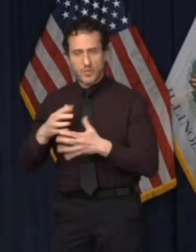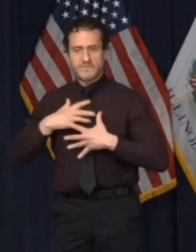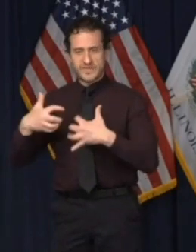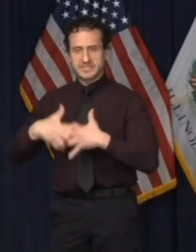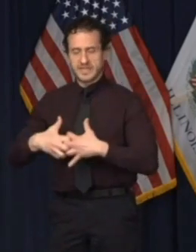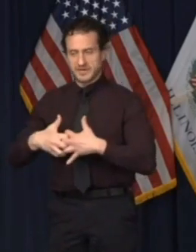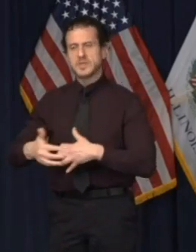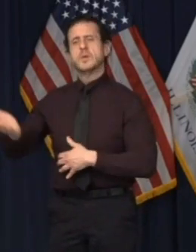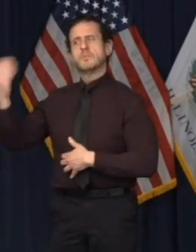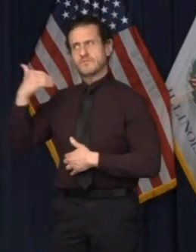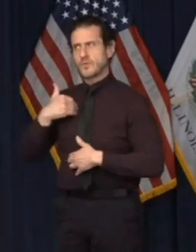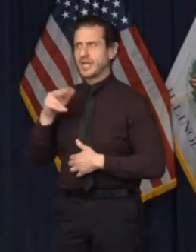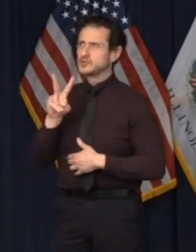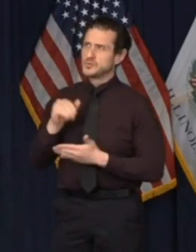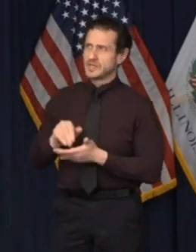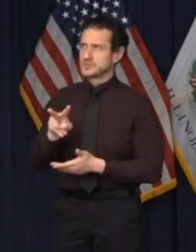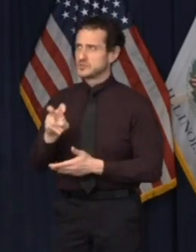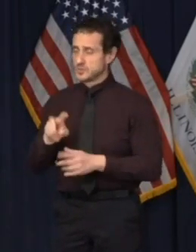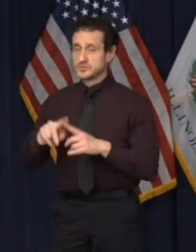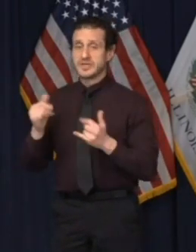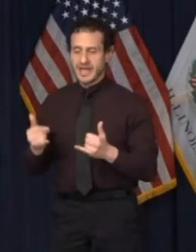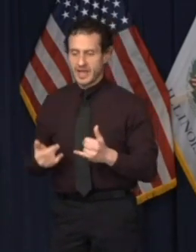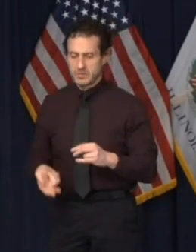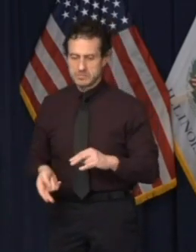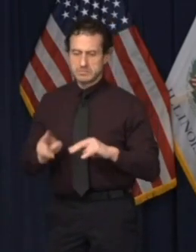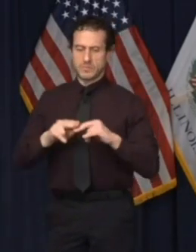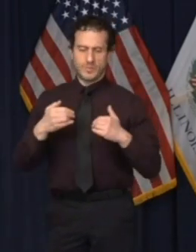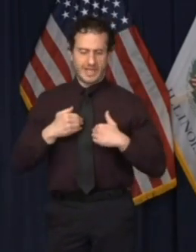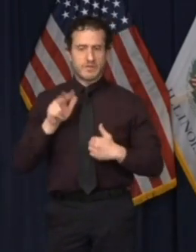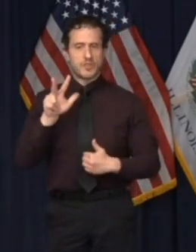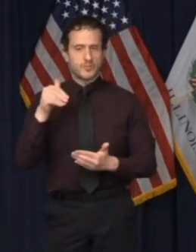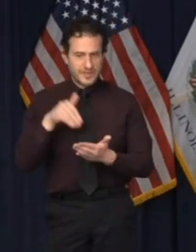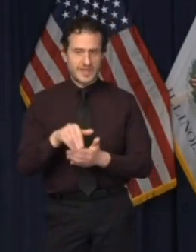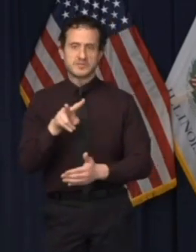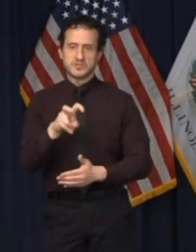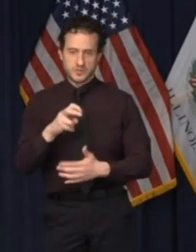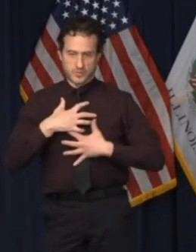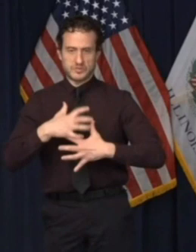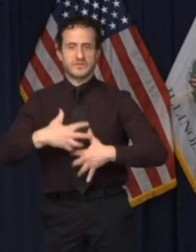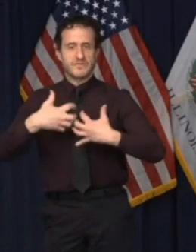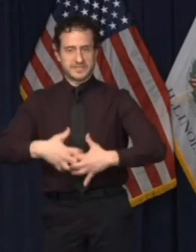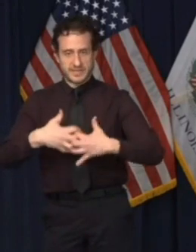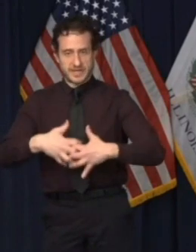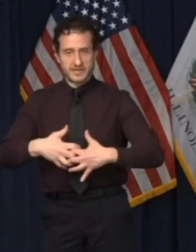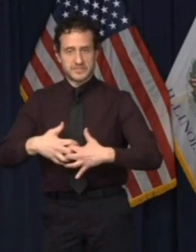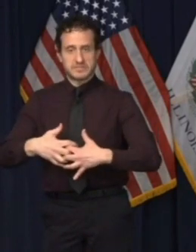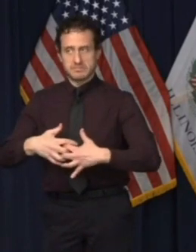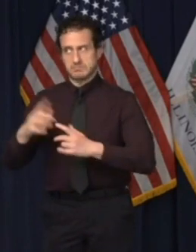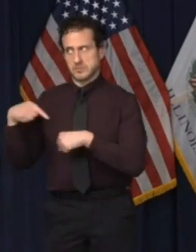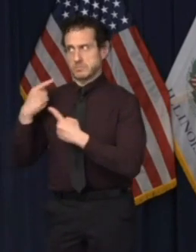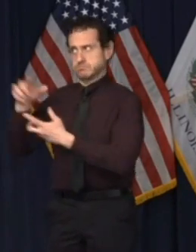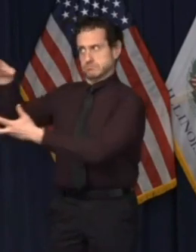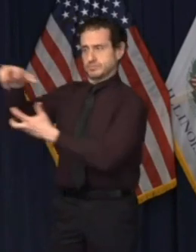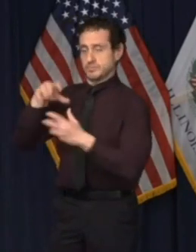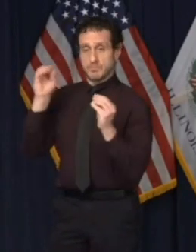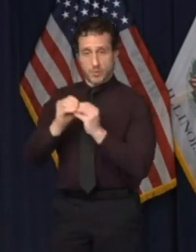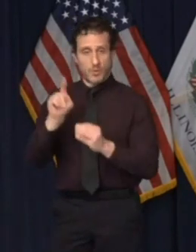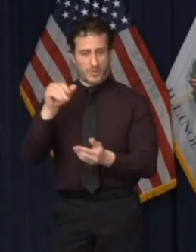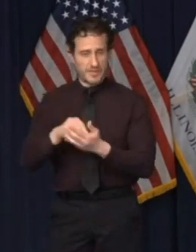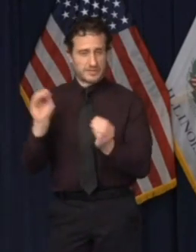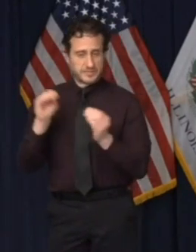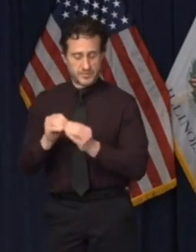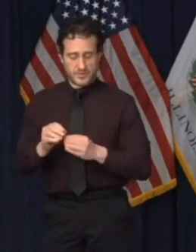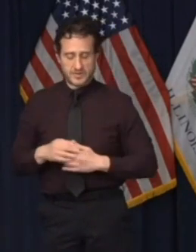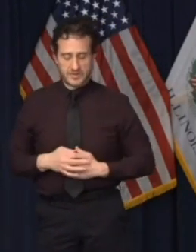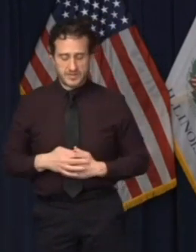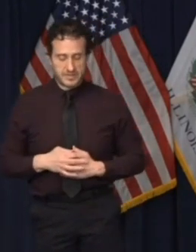ventilators statewide. Today, we're up to 3,200 ventilators. And again, had we